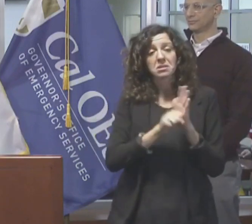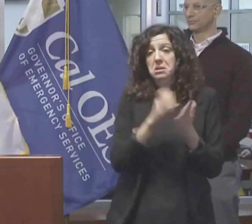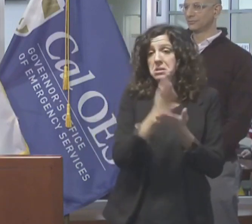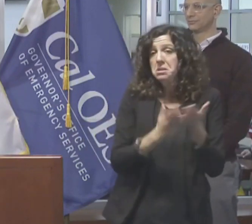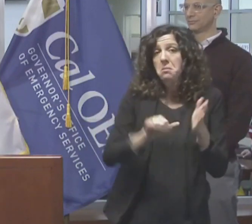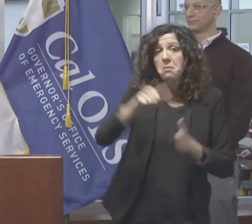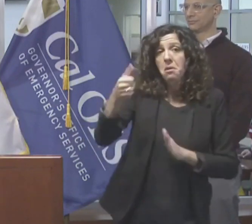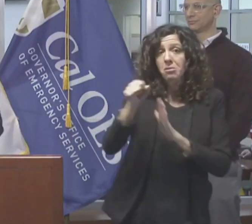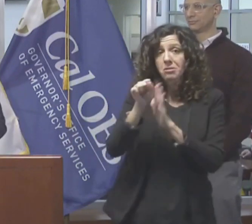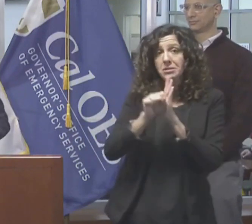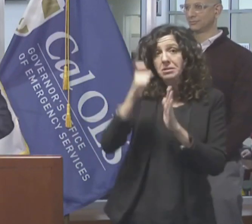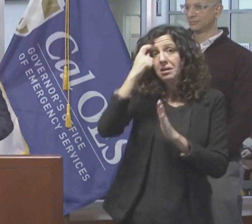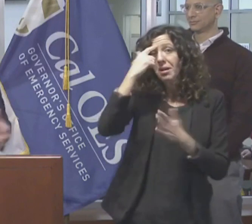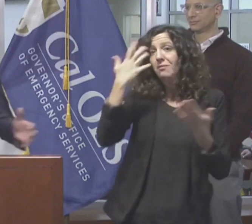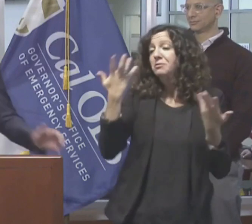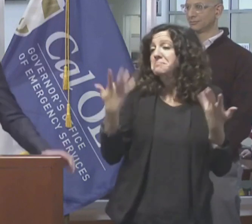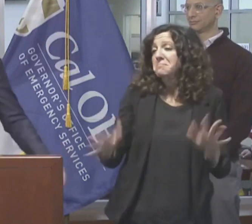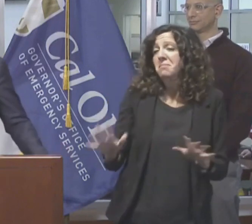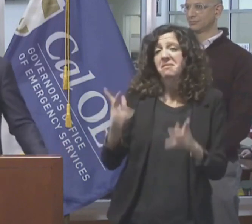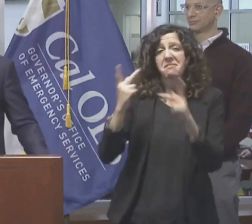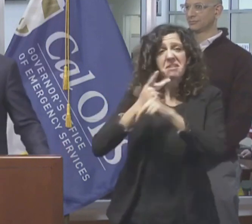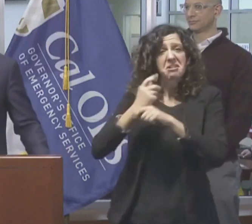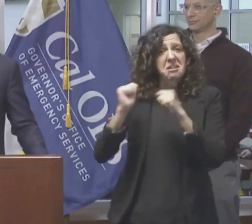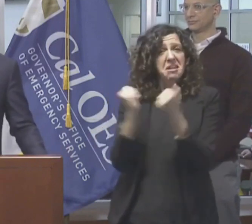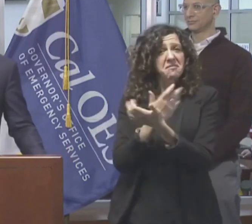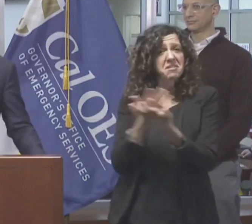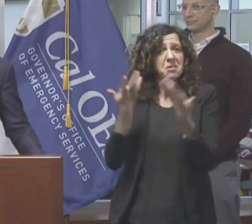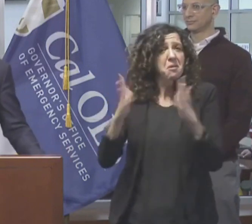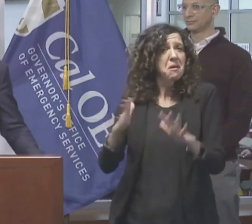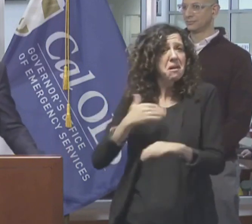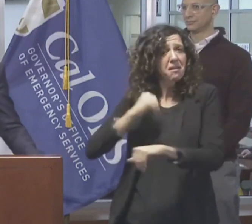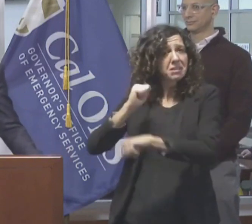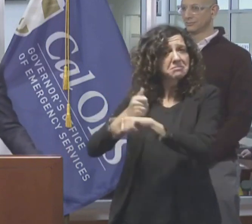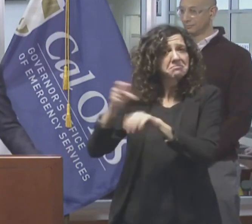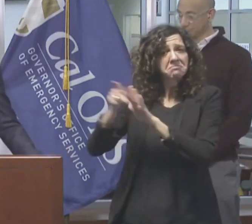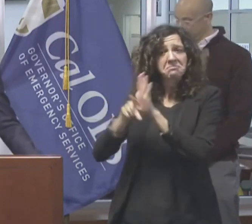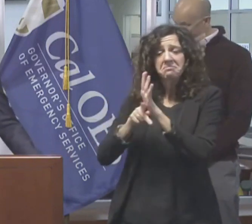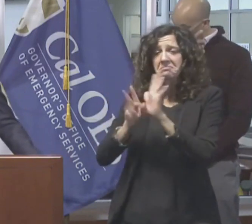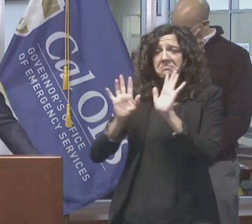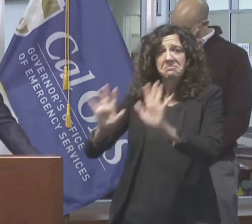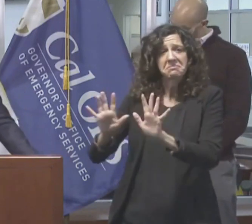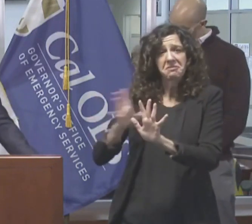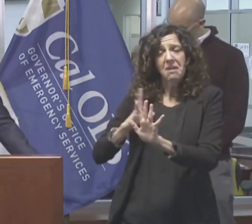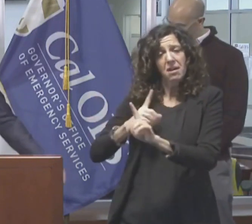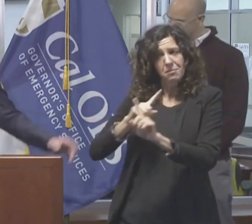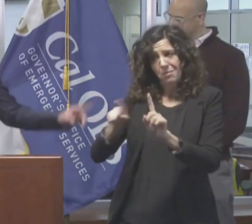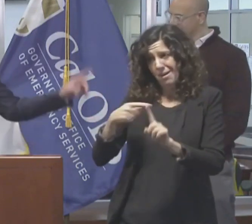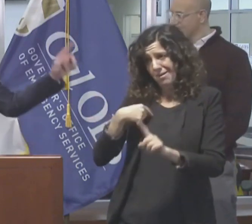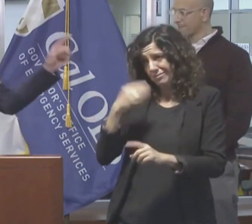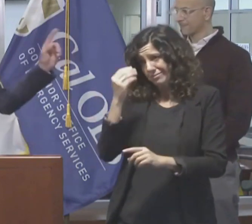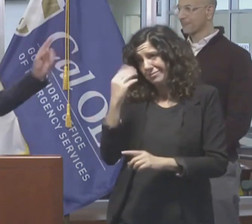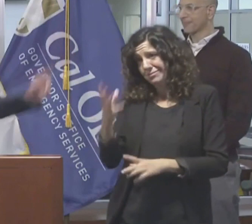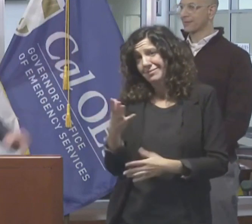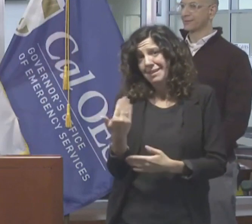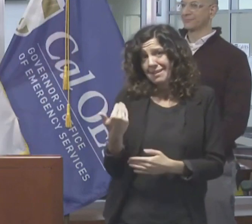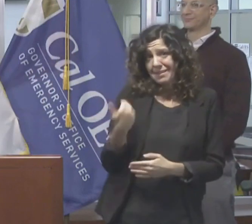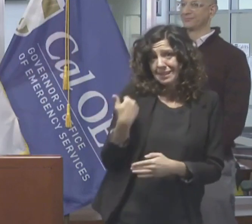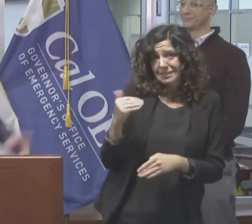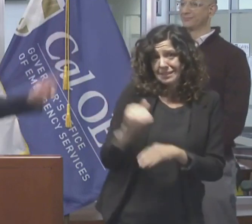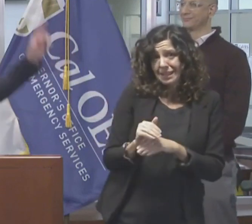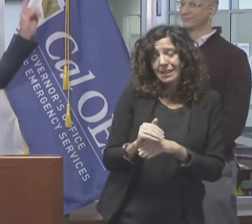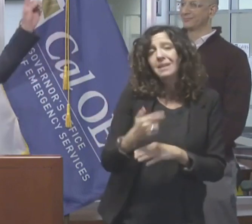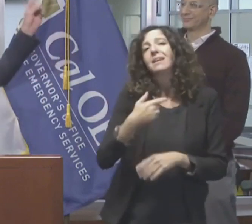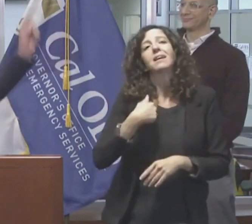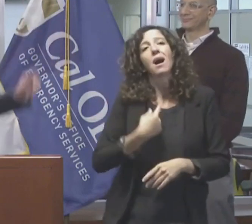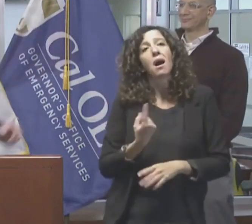that out, and may have those protocols in process and be able to answer that in detail. But I can assure you, just last night,